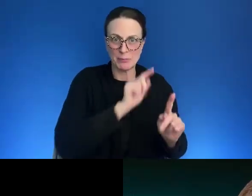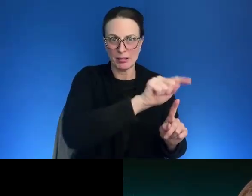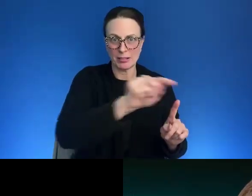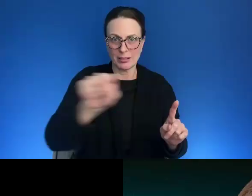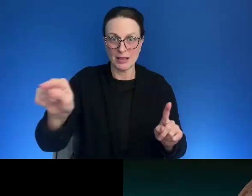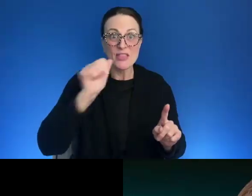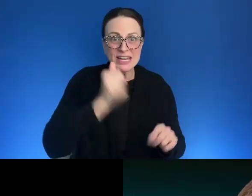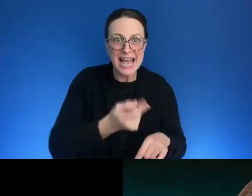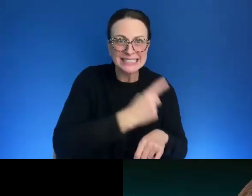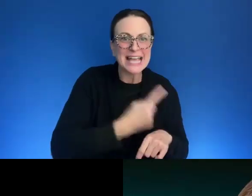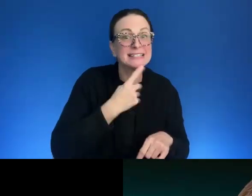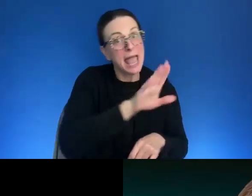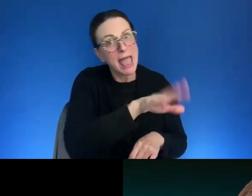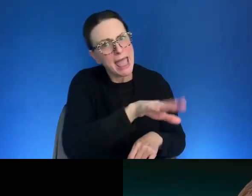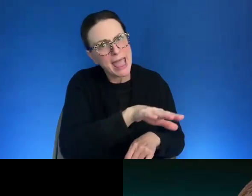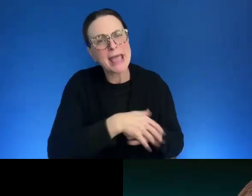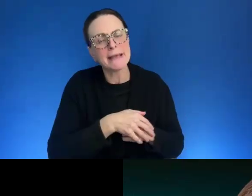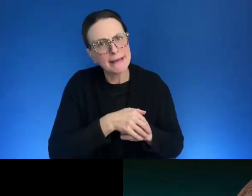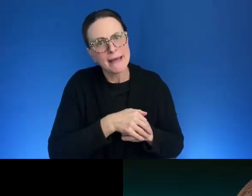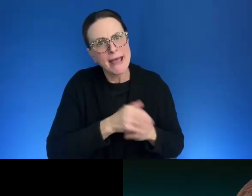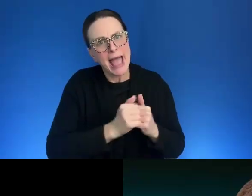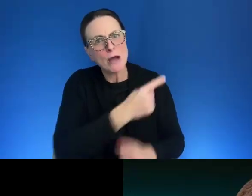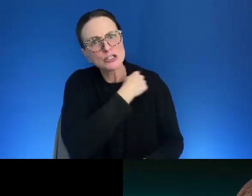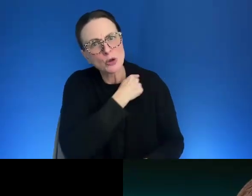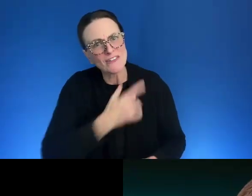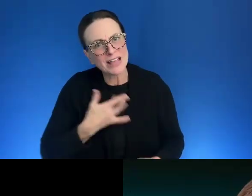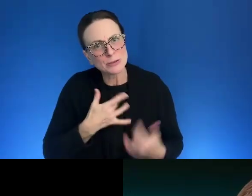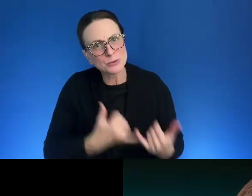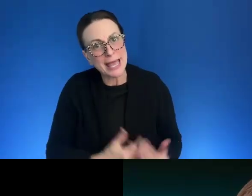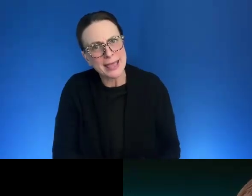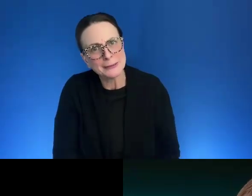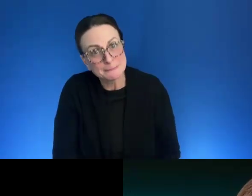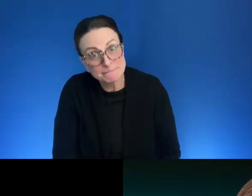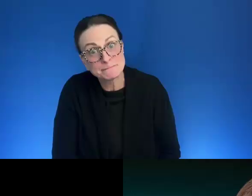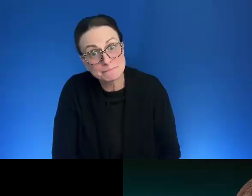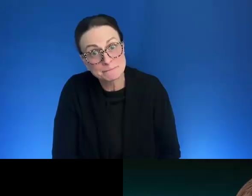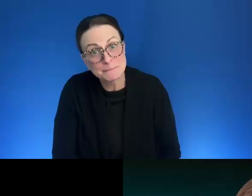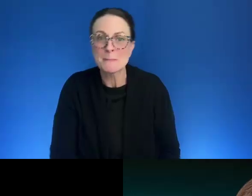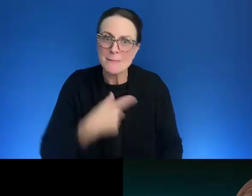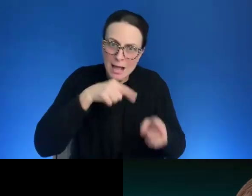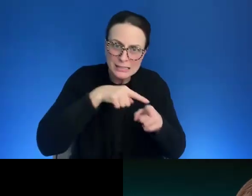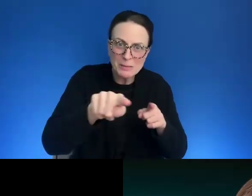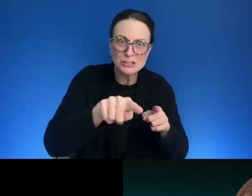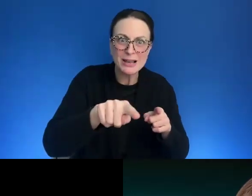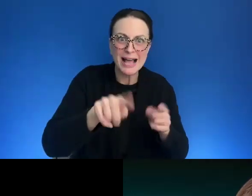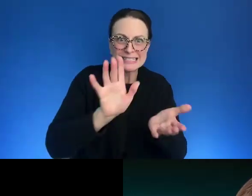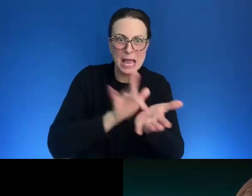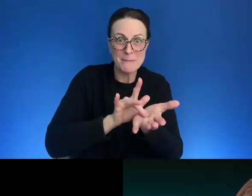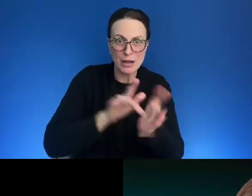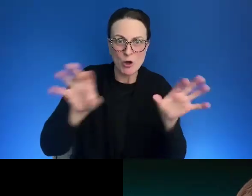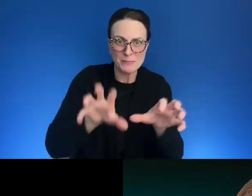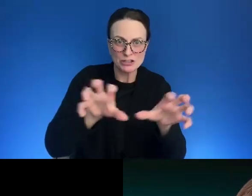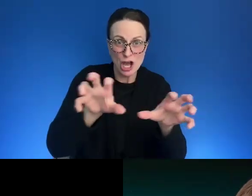the next day to see, hey, Joe, how's your shoulder feeling today? Because I specialized in medical